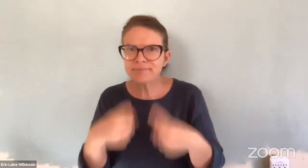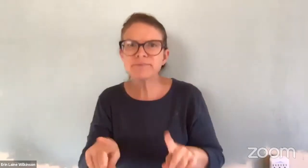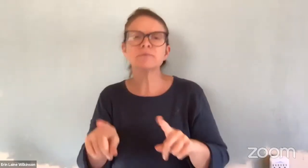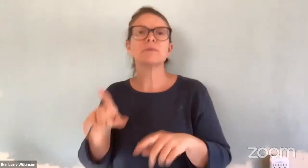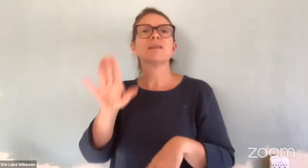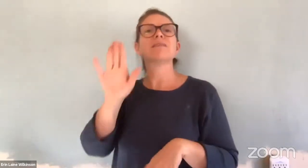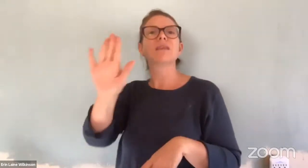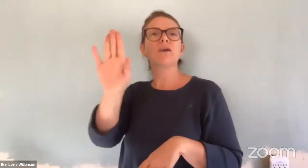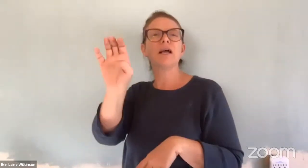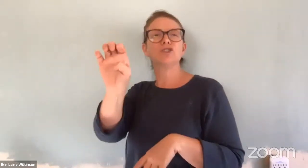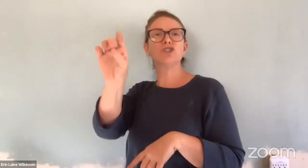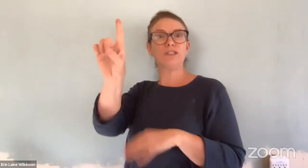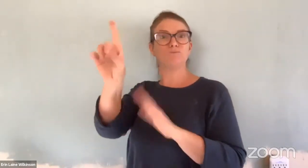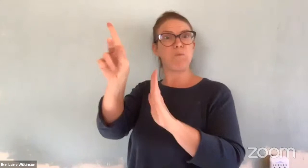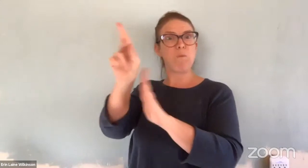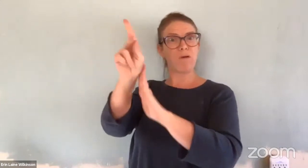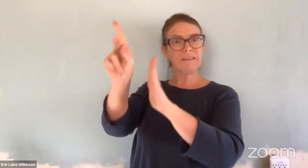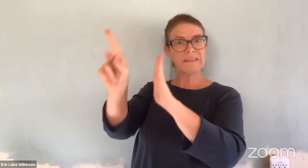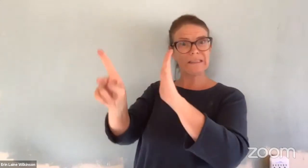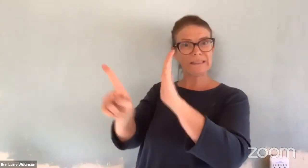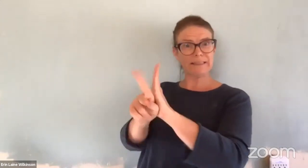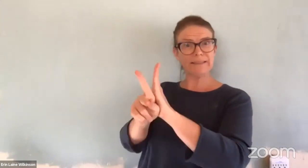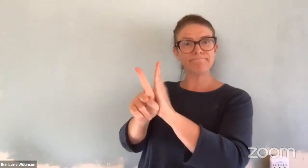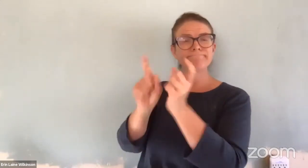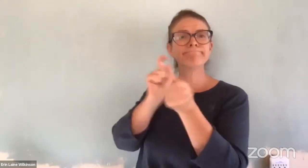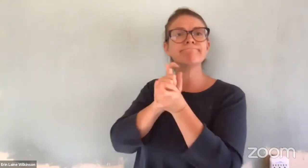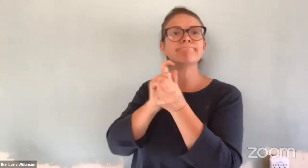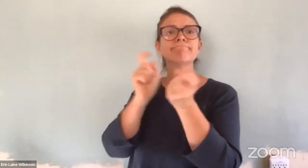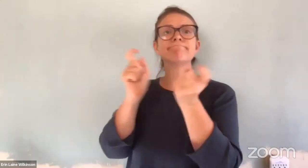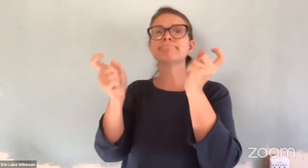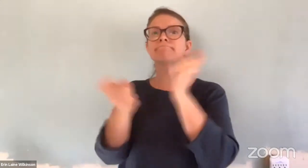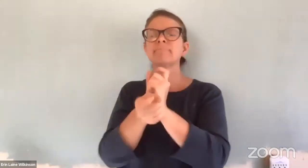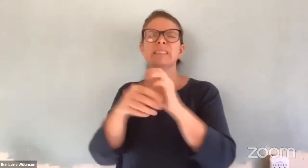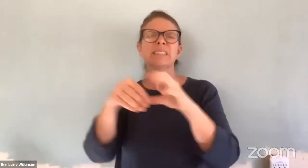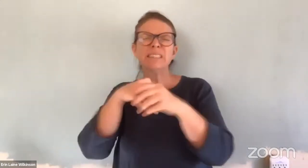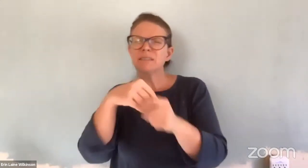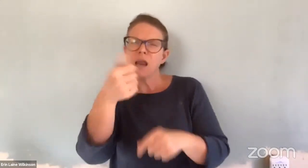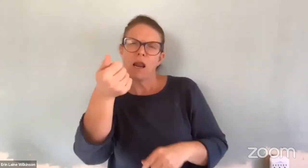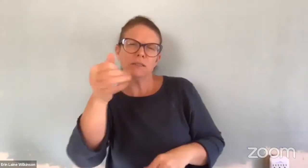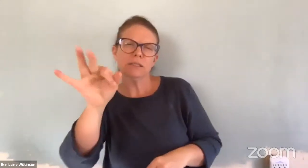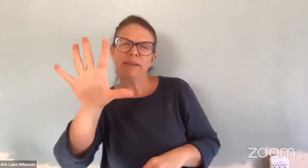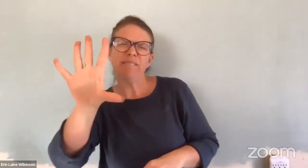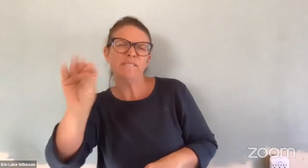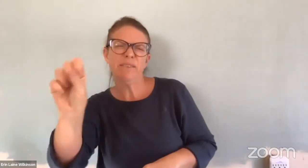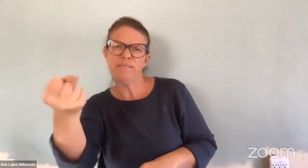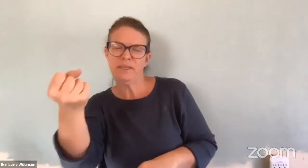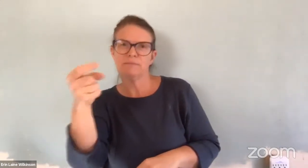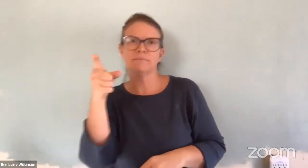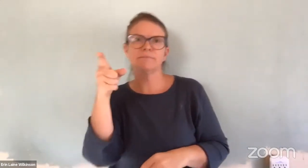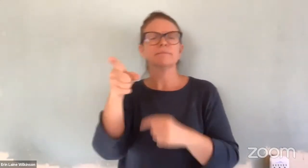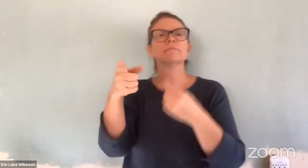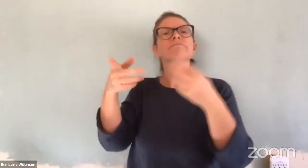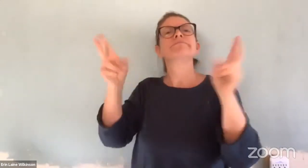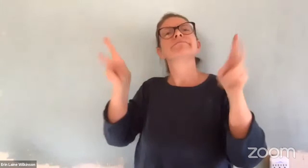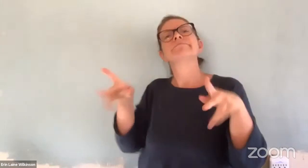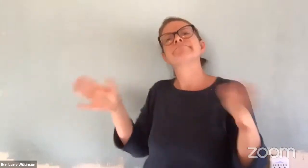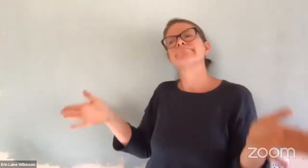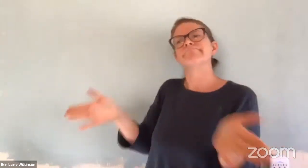I described earlier, that was what was going on. And then there was a change in the education policy that happened in